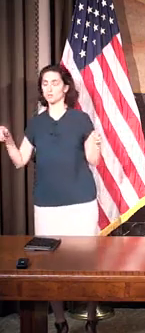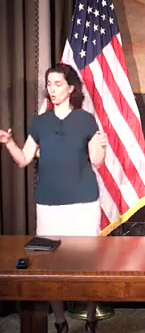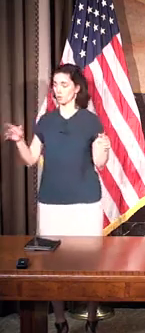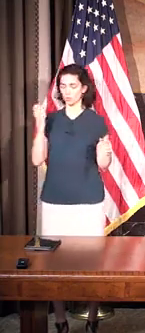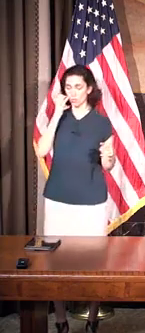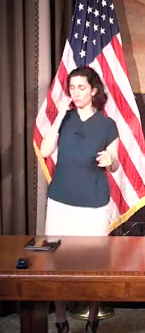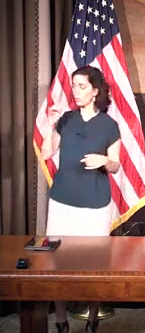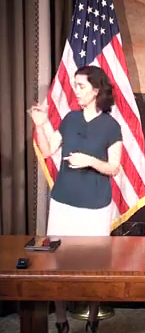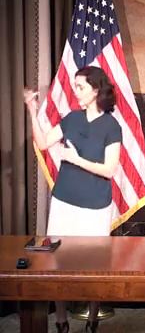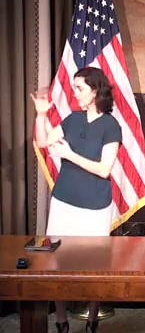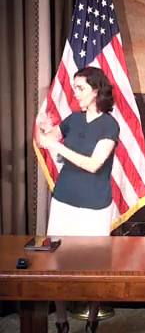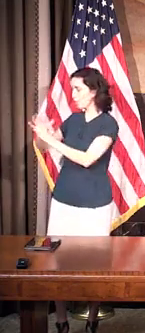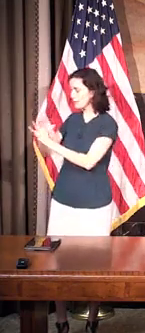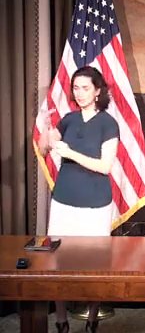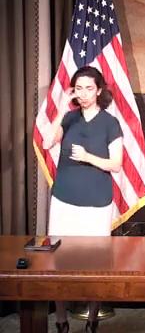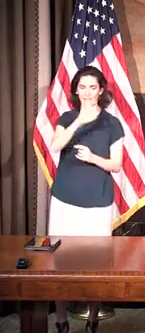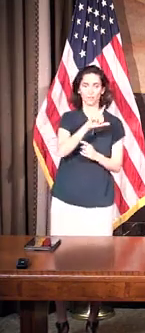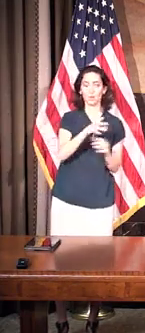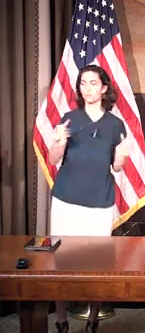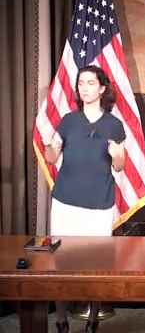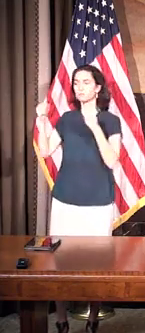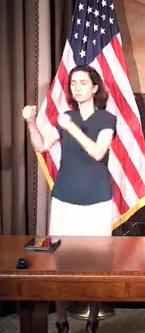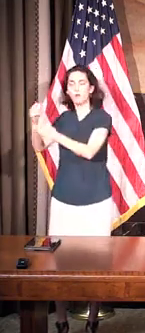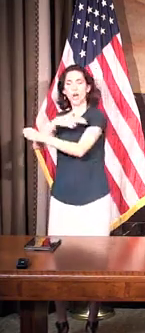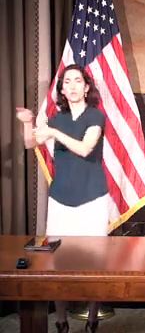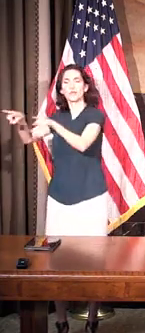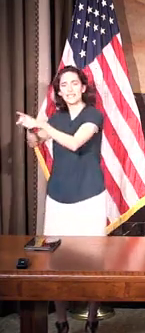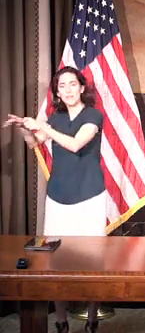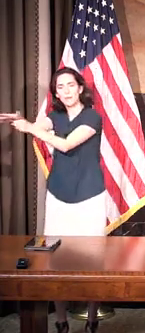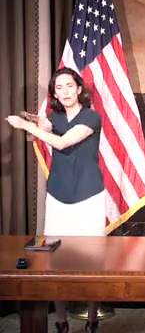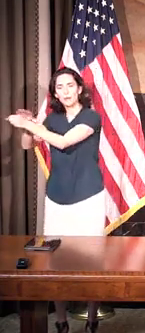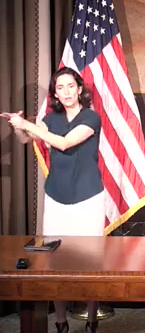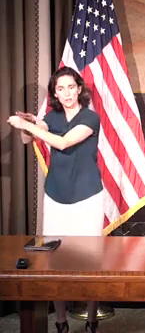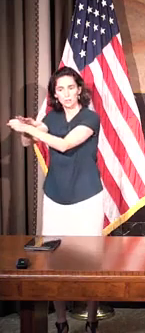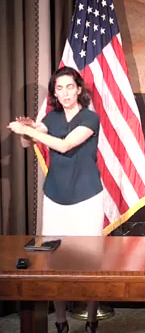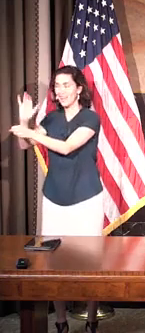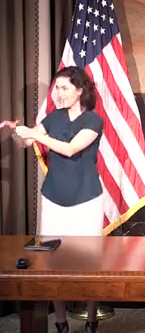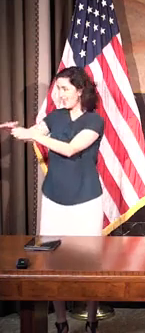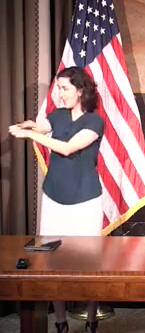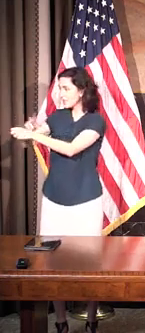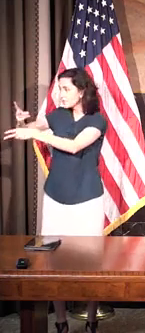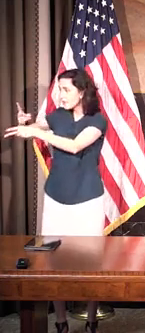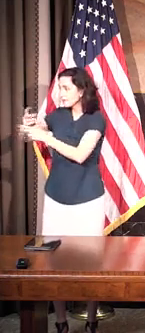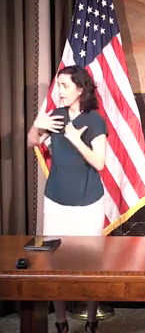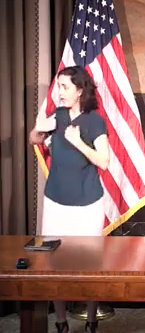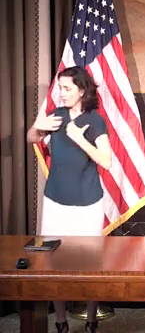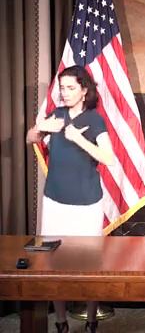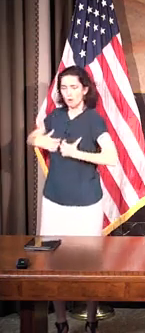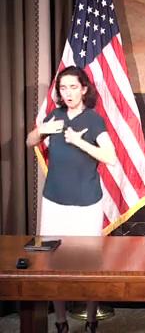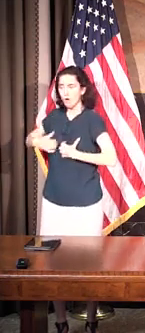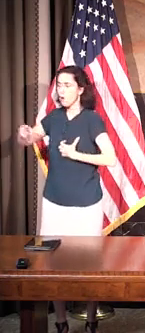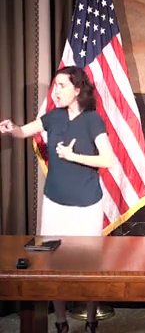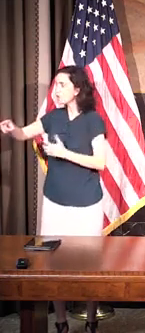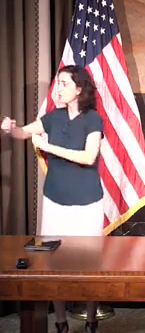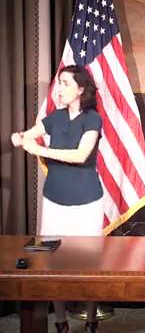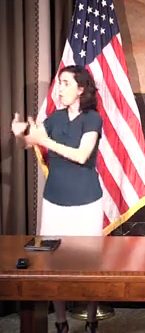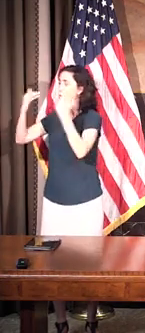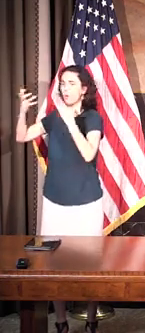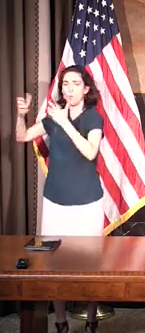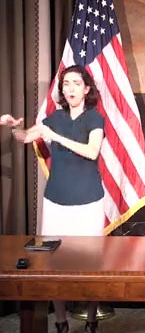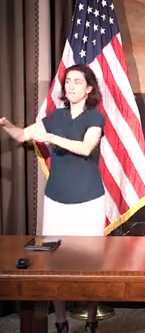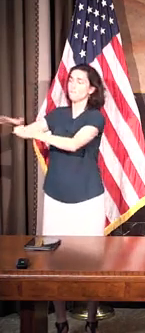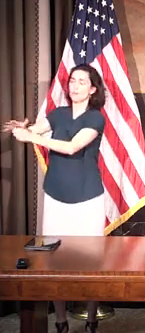healthcare delivery system. And we don't want to overwhelm the capacity of that healthcare delivery system. So obviously the flu shot